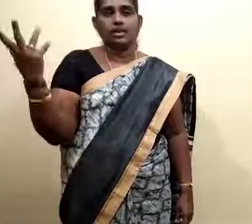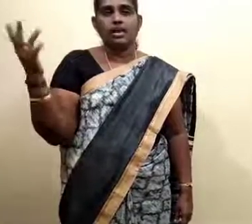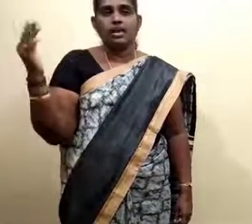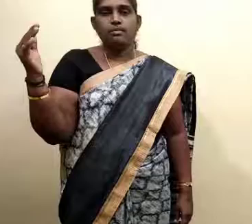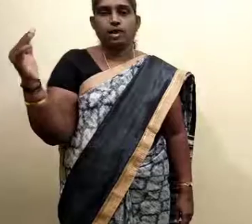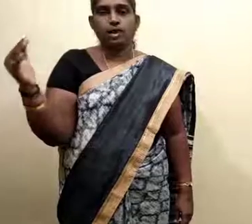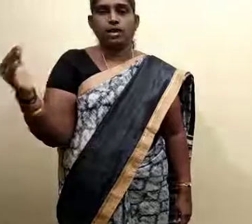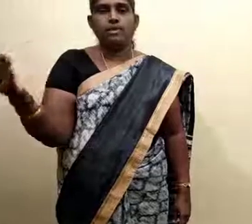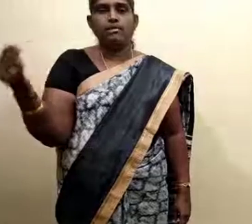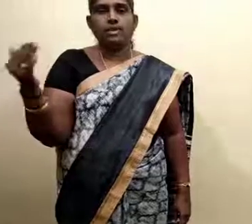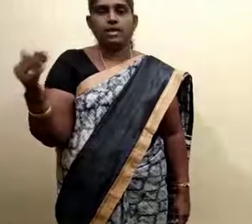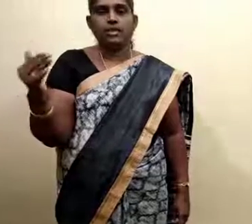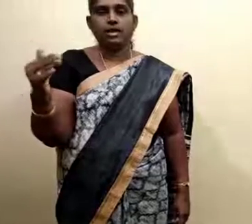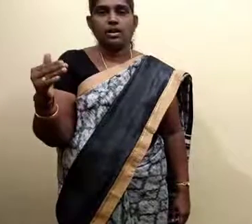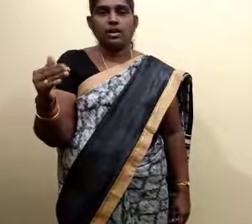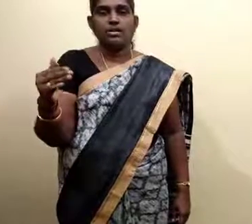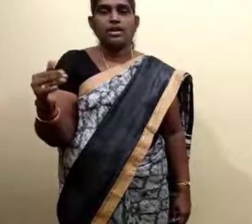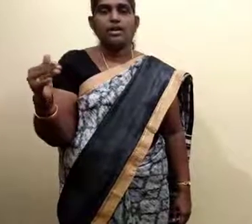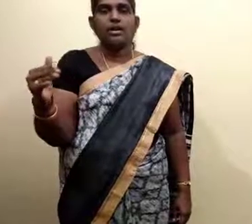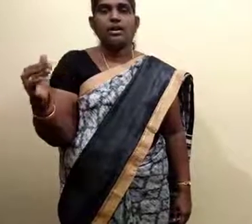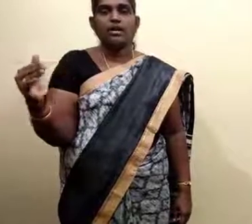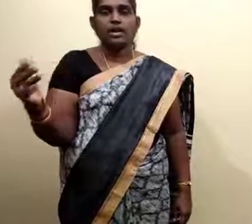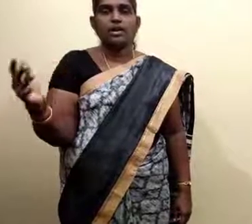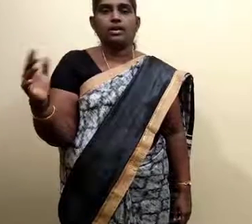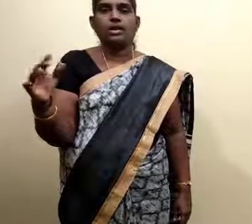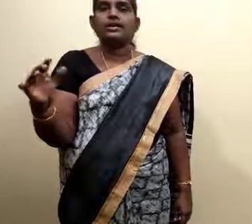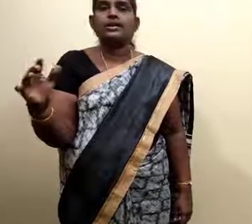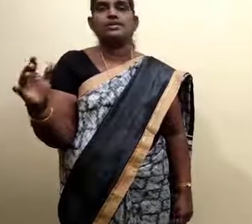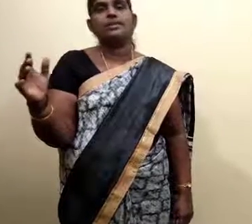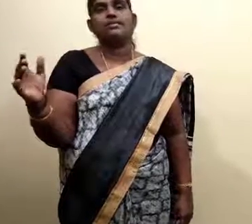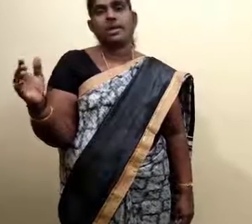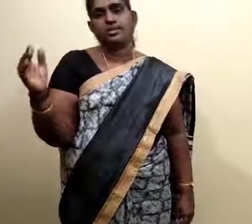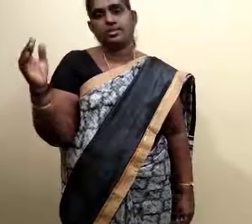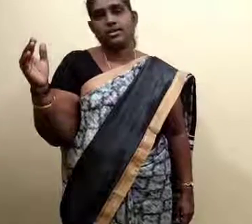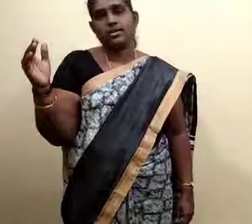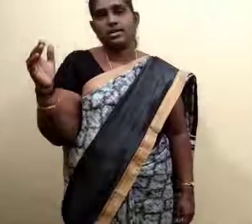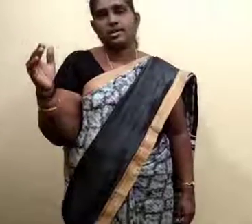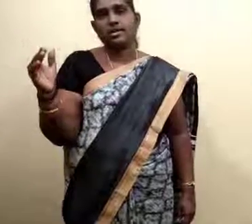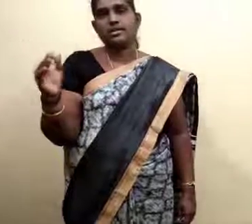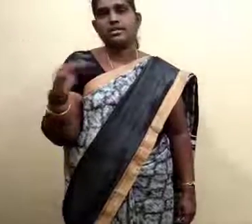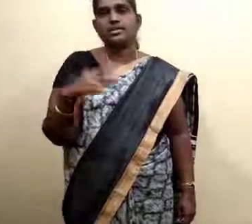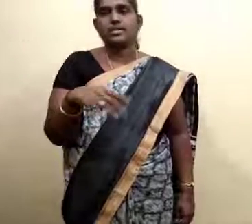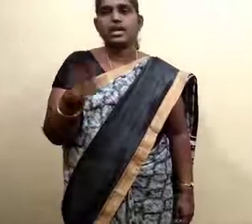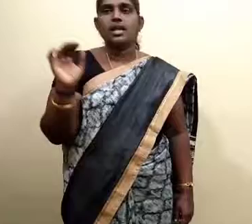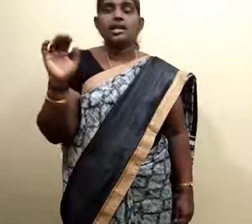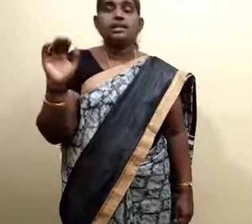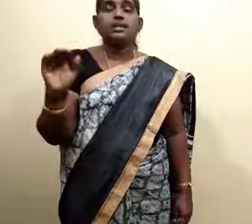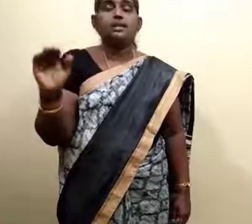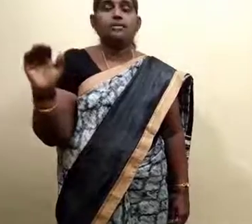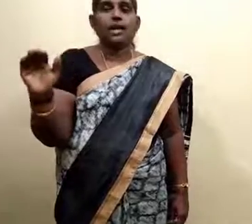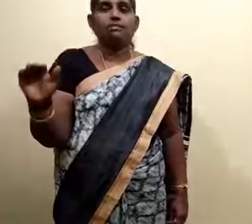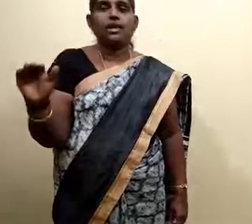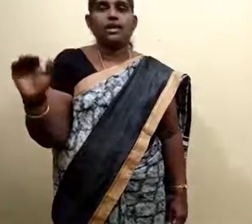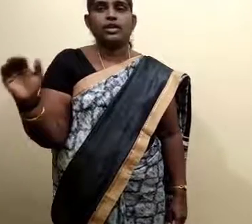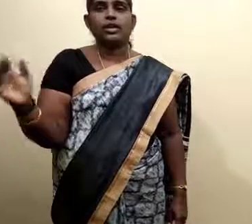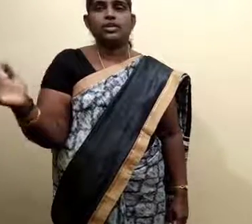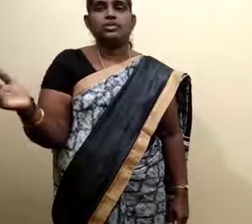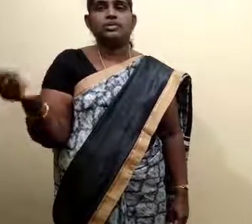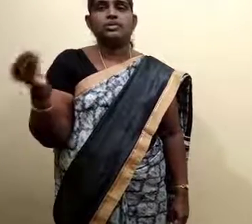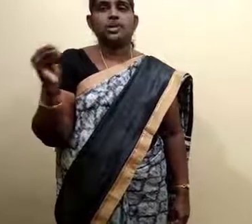Okay, brought British technology in Lorraine. Lorraine, that is in France. Okay, that is in France. This family introduced